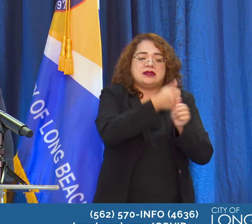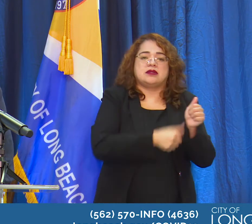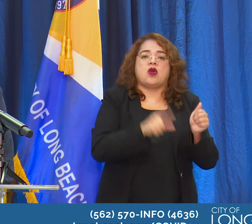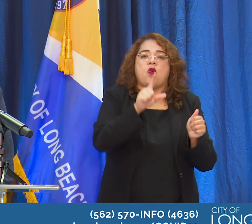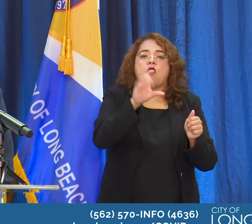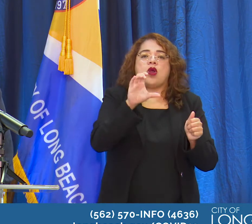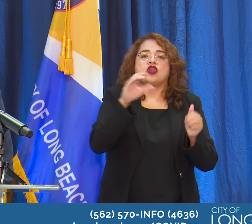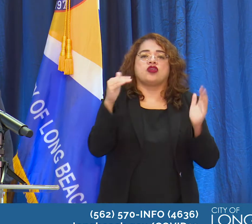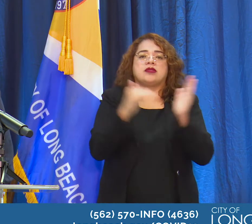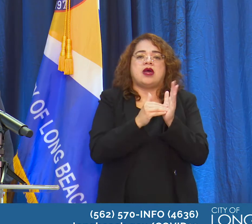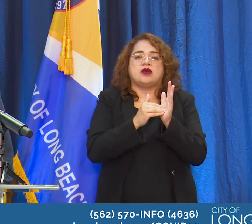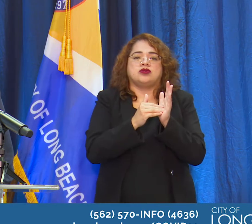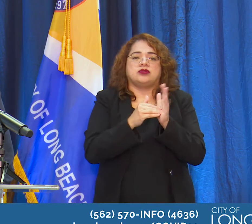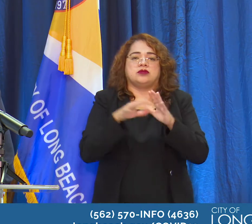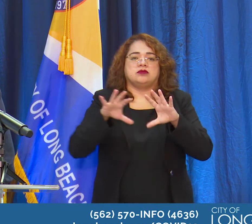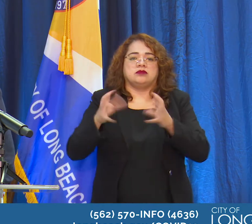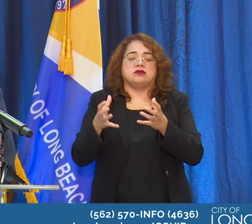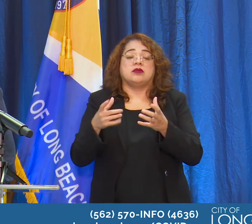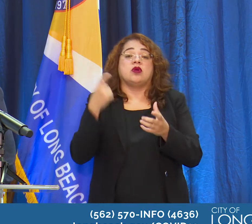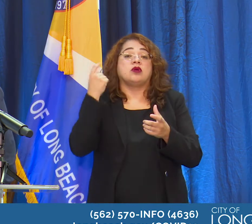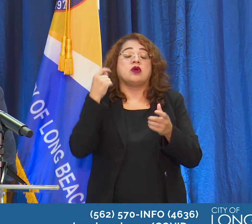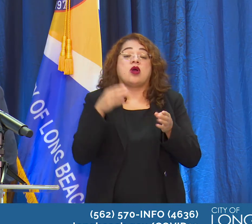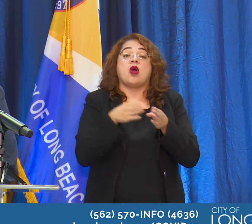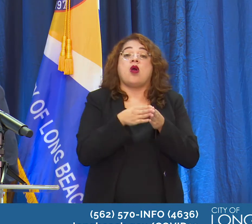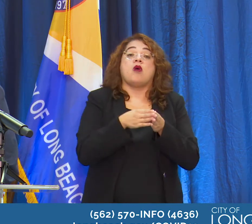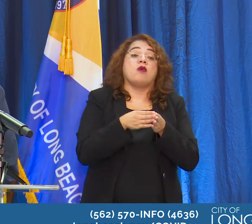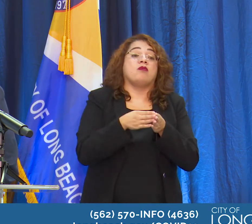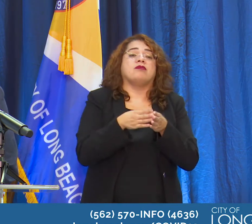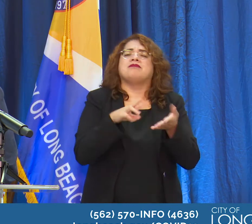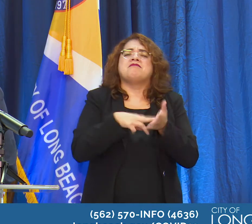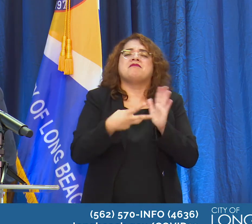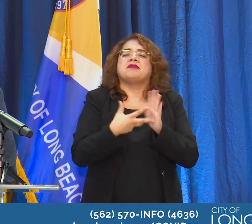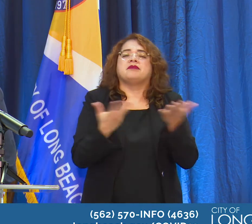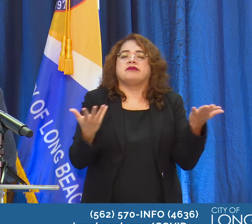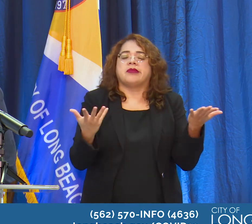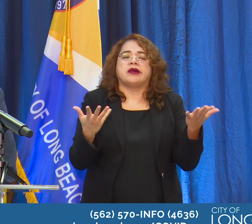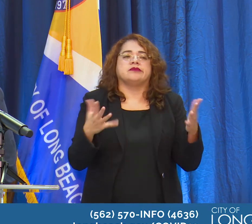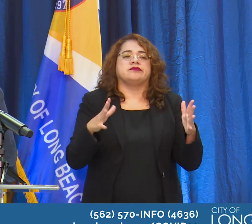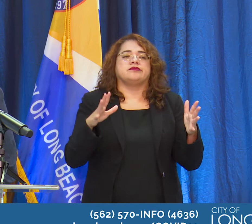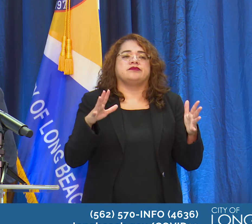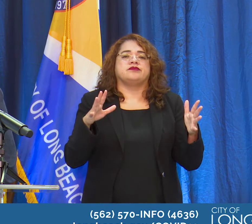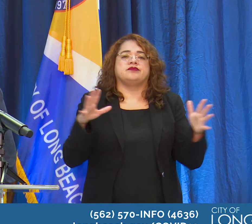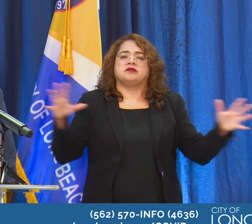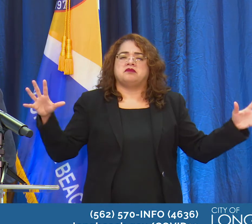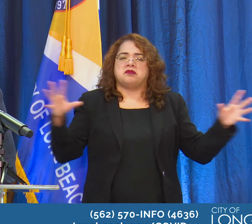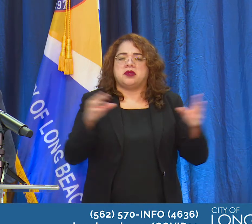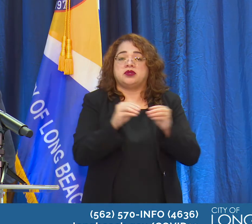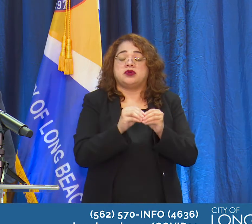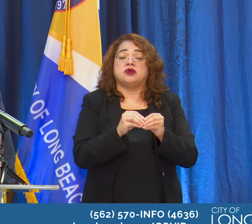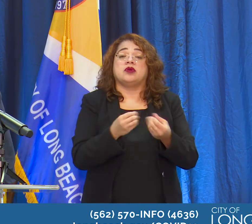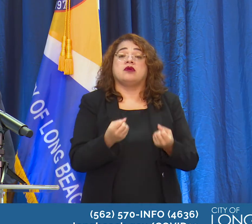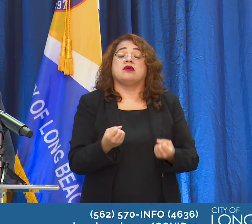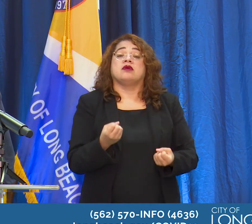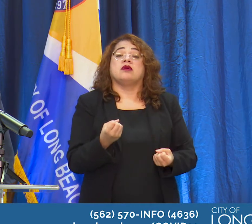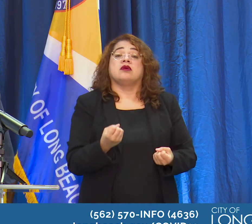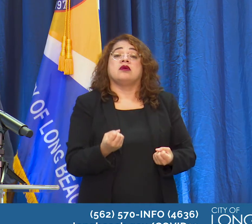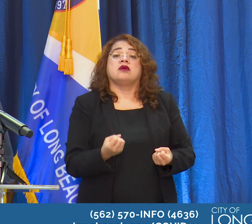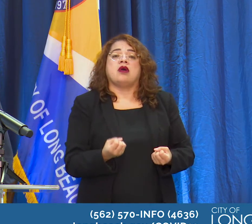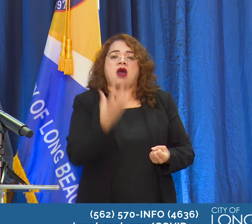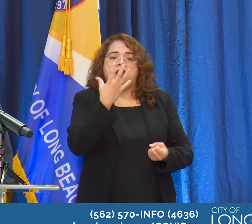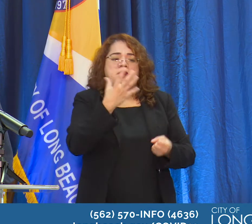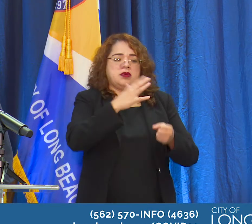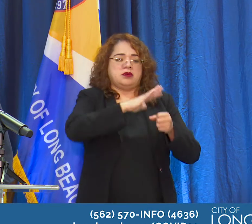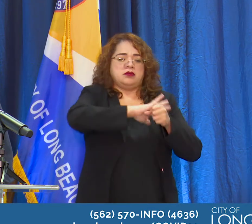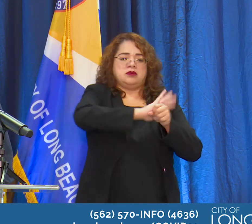population. So broadly speaking, it's telling you how prevalent